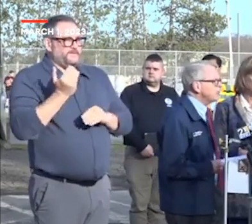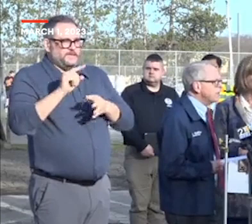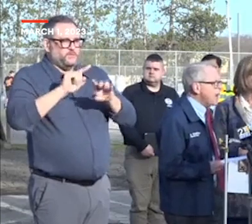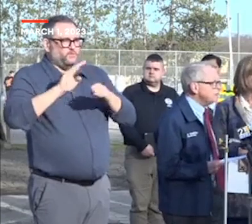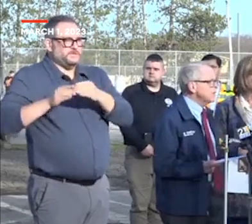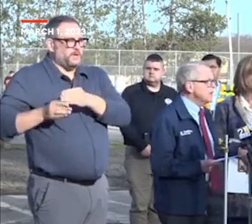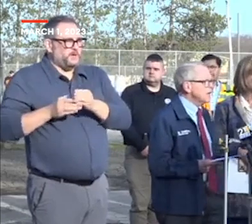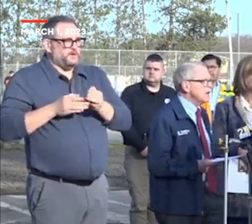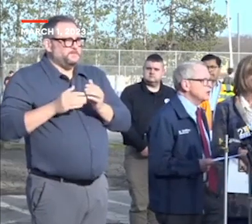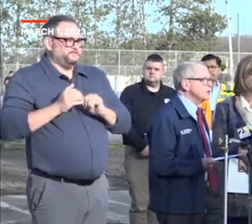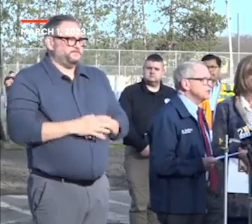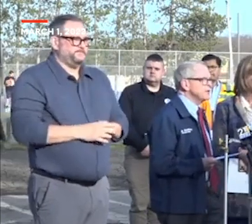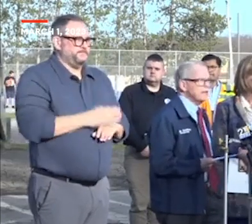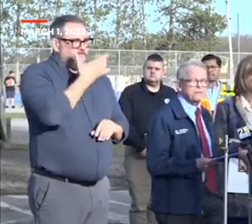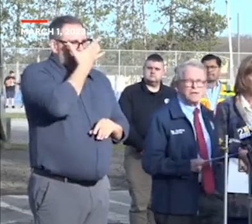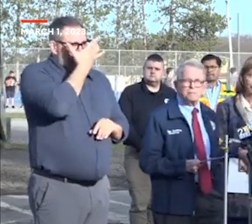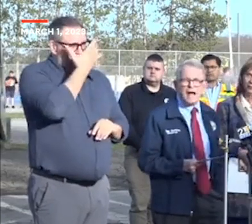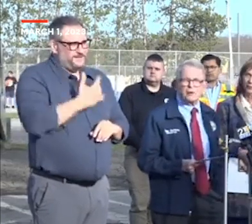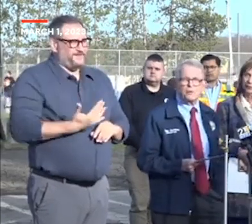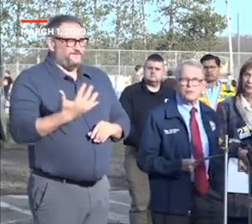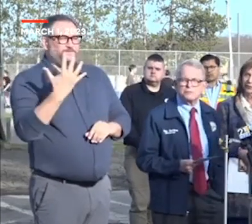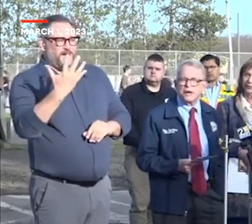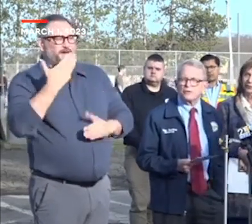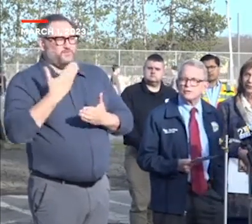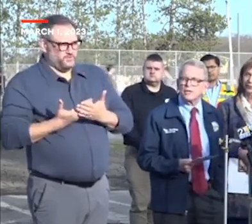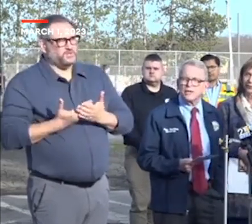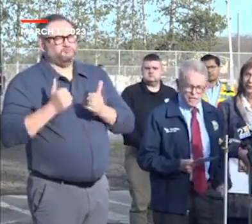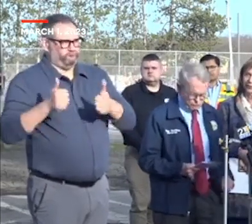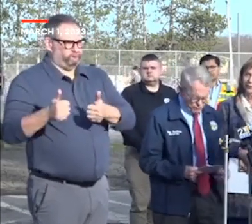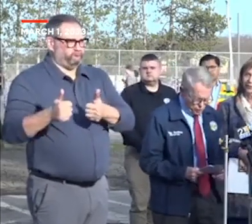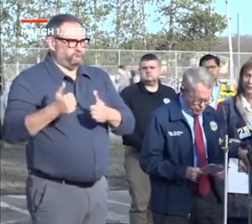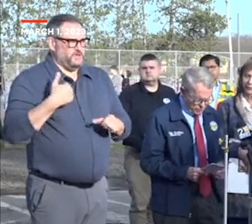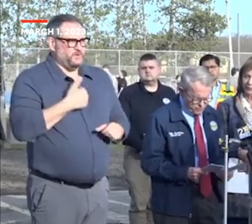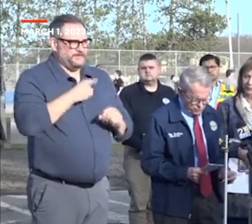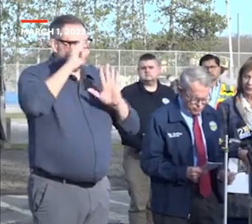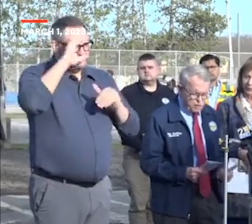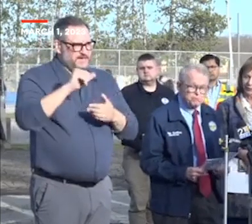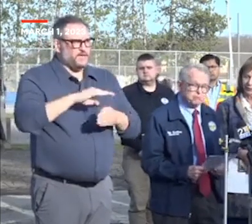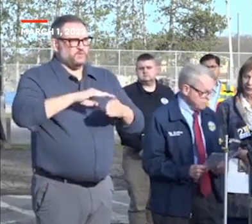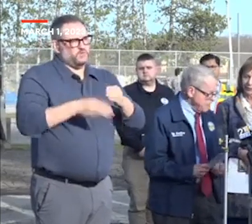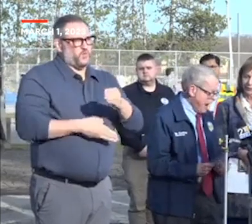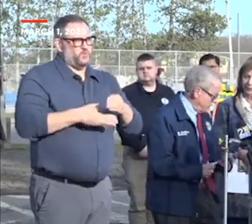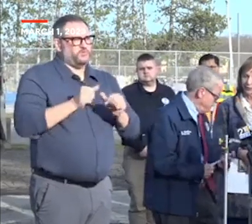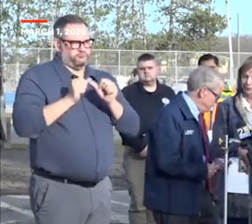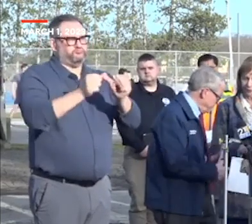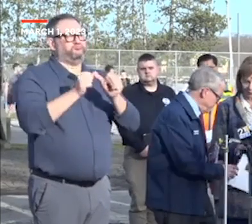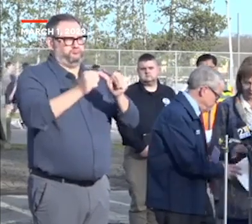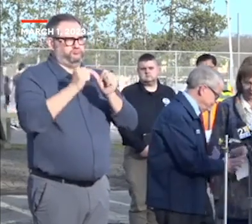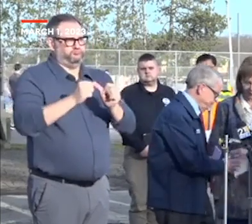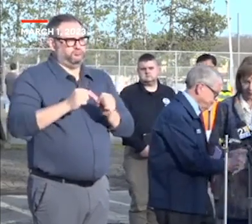have 45 good ones that have come back. We will expect those results to continue to come back. Let